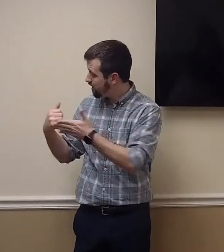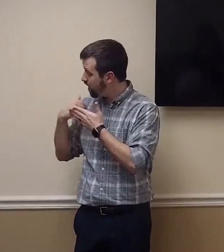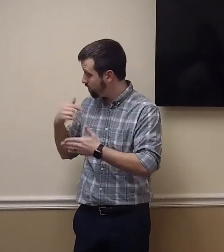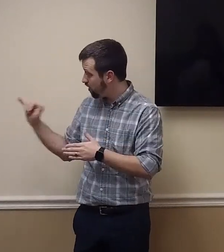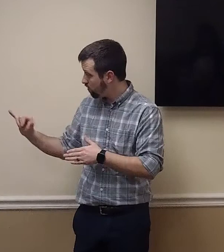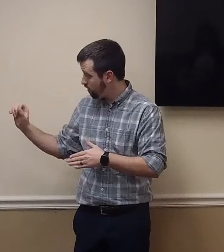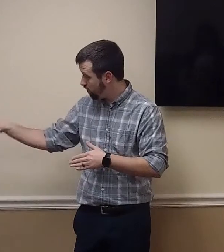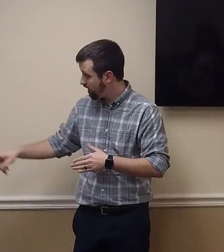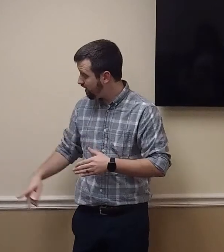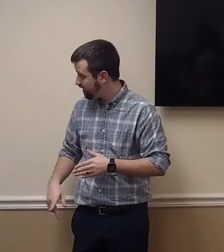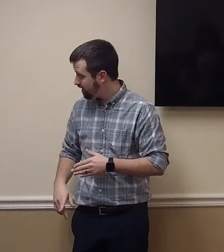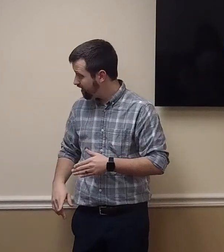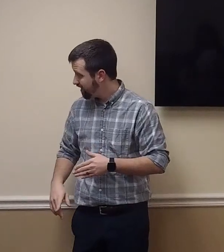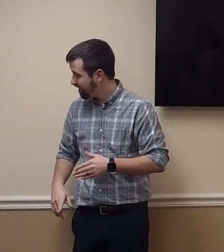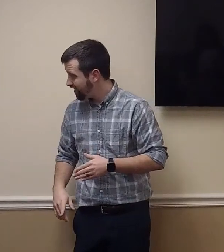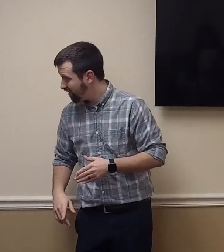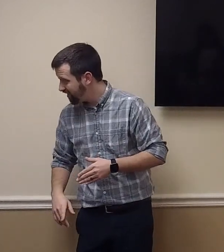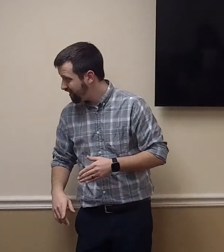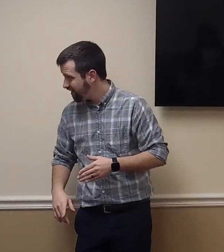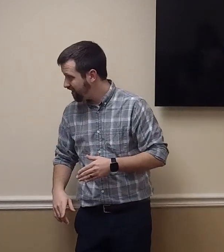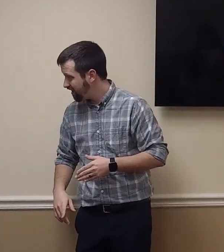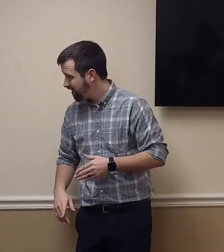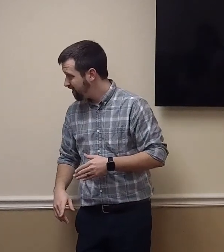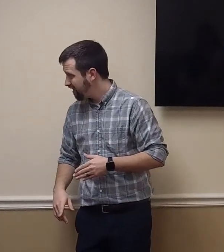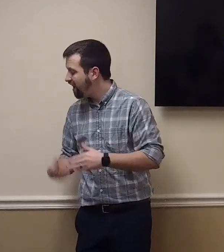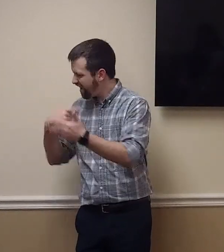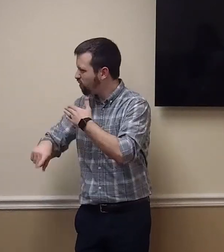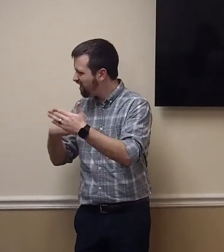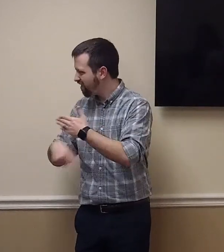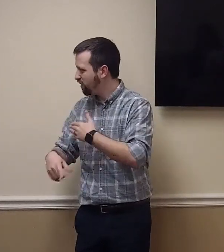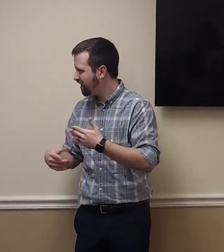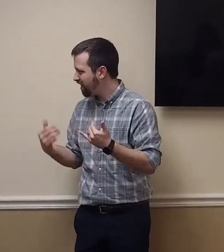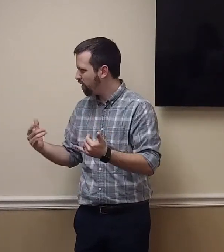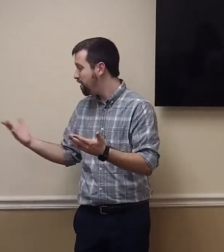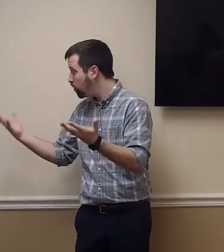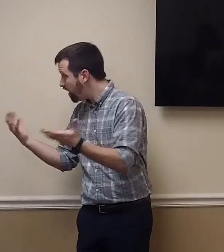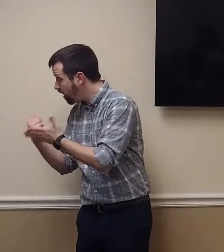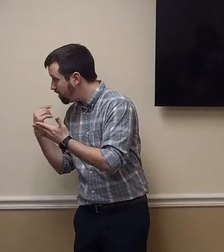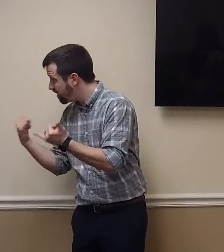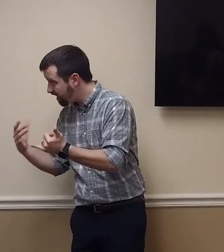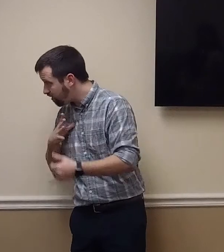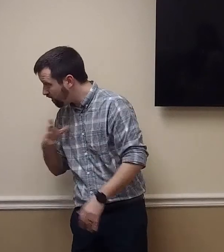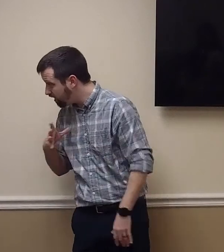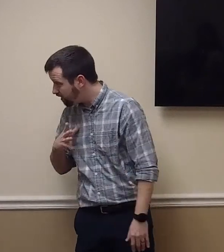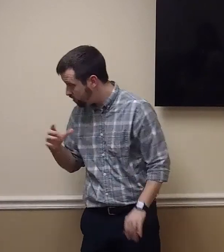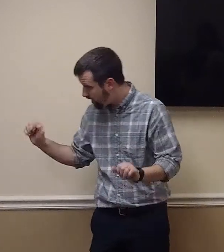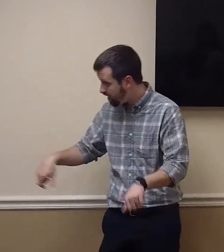me and help me. So okay. So yeah, next week. I mean, if you want to help me today, that's fine.